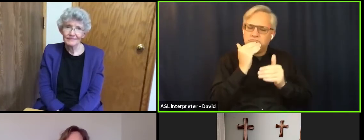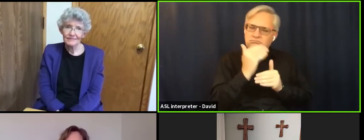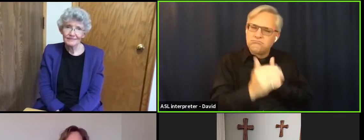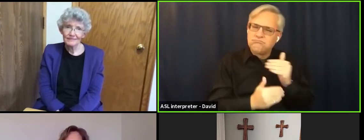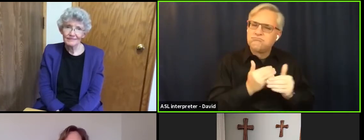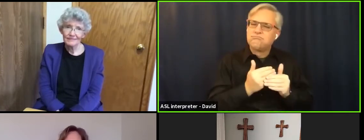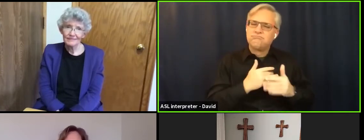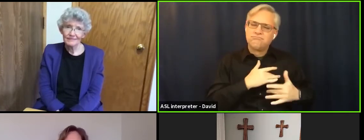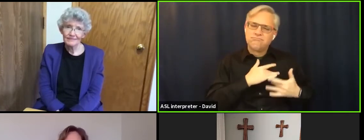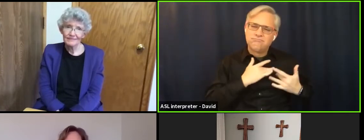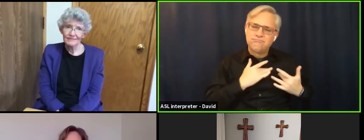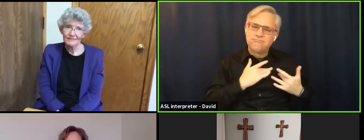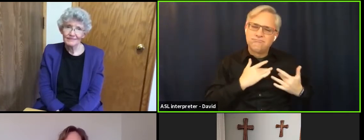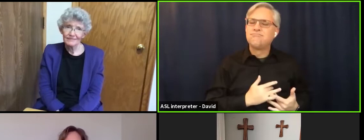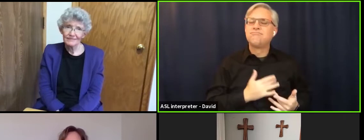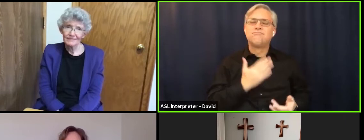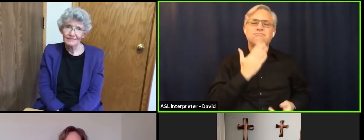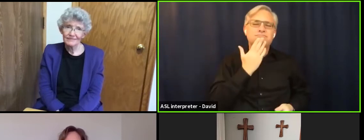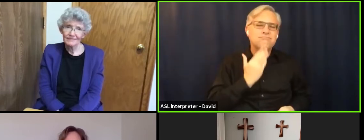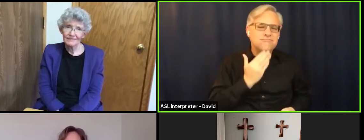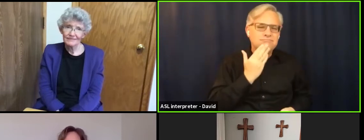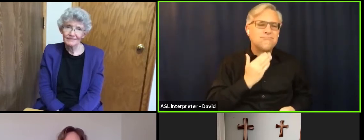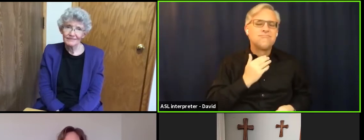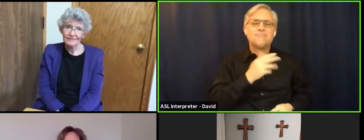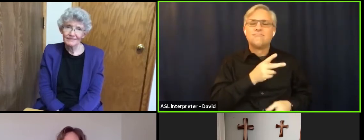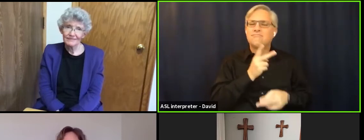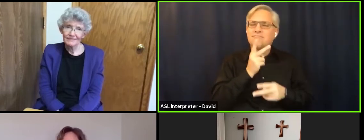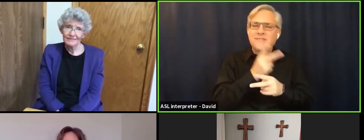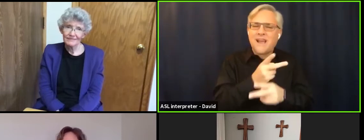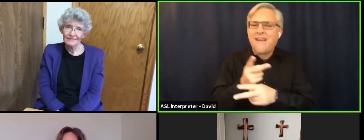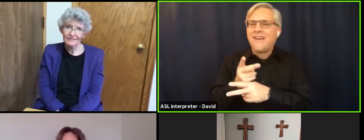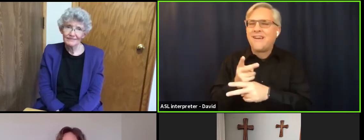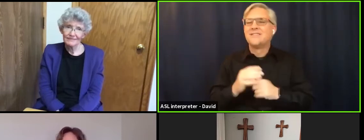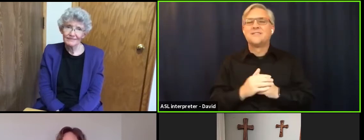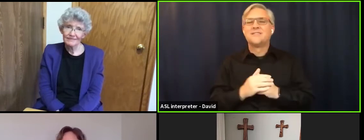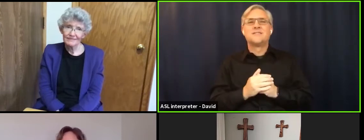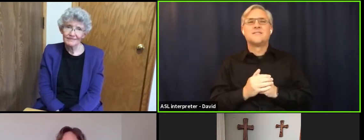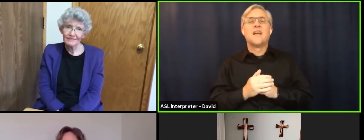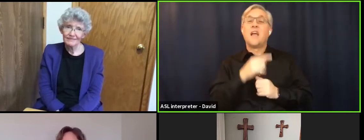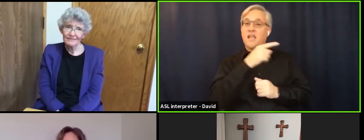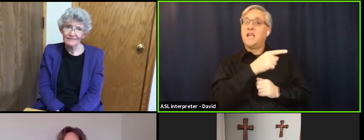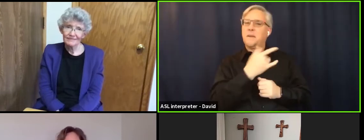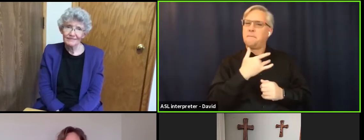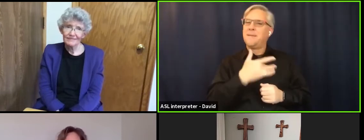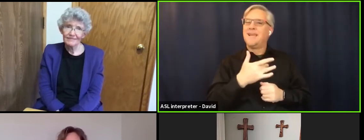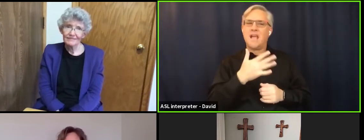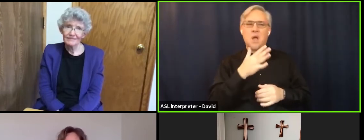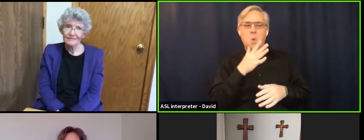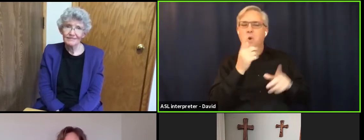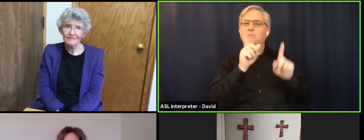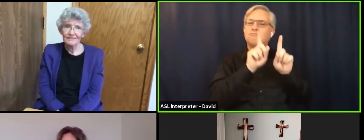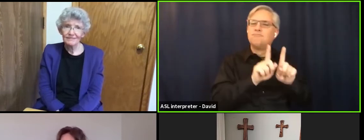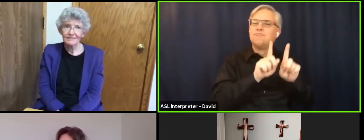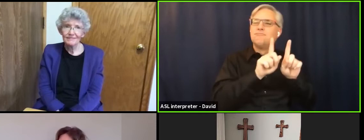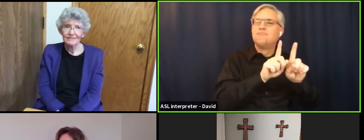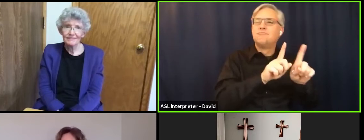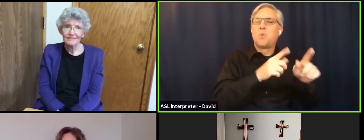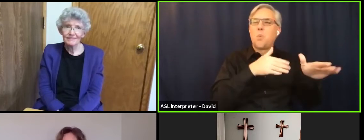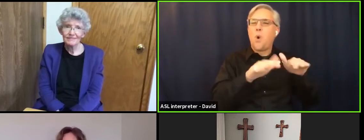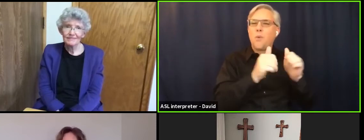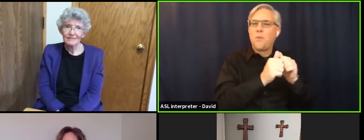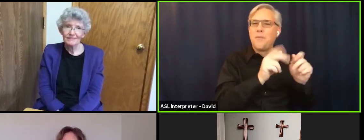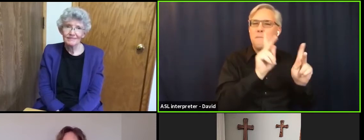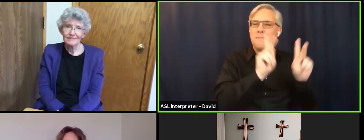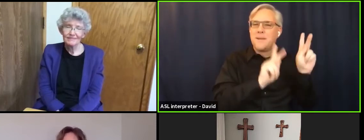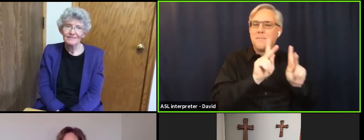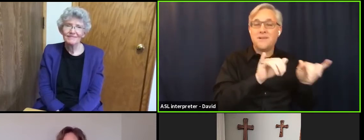He walked alongside people, as we see Jesus doing in today's story, joined